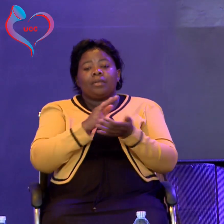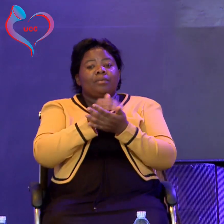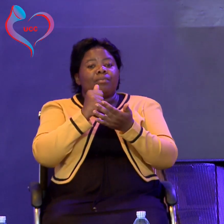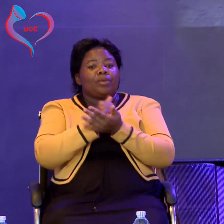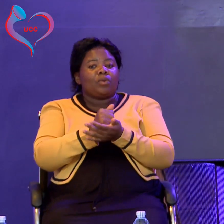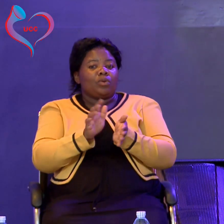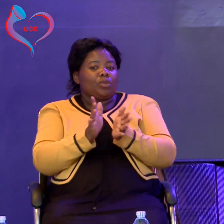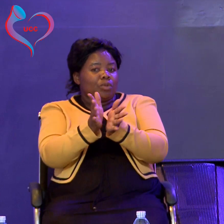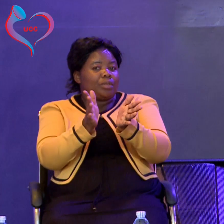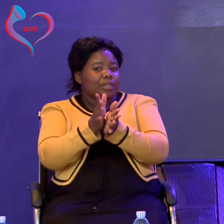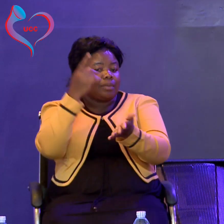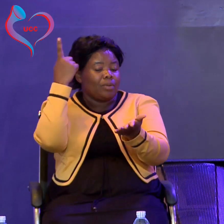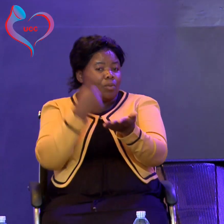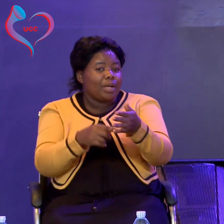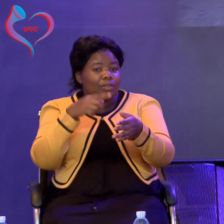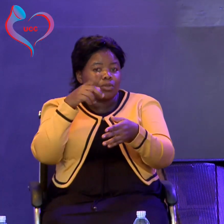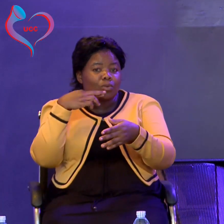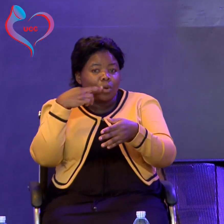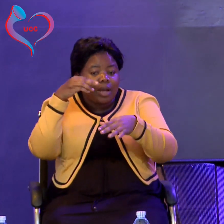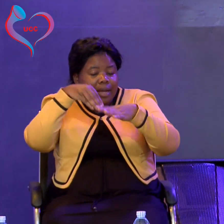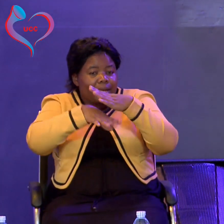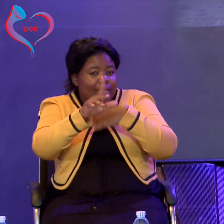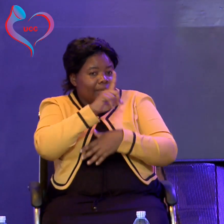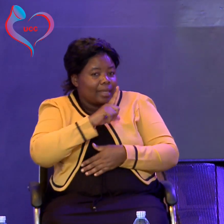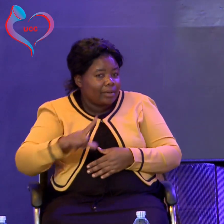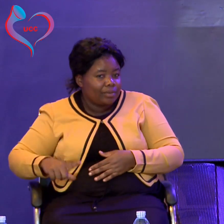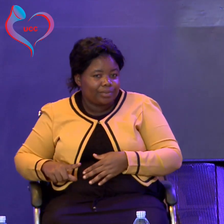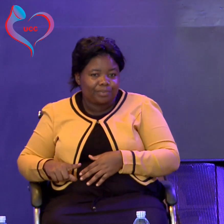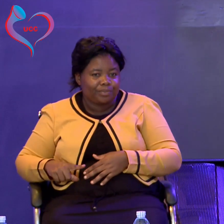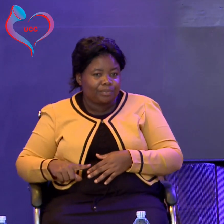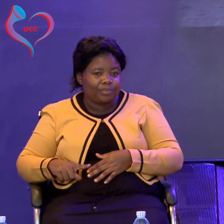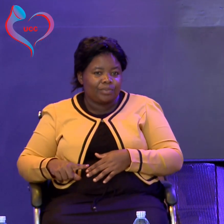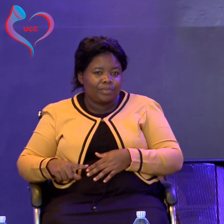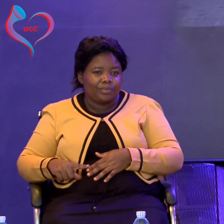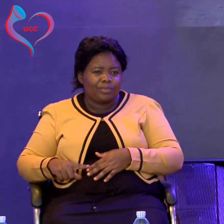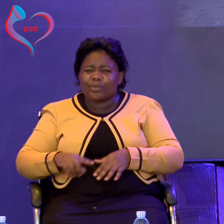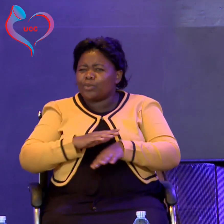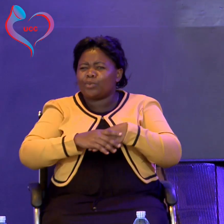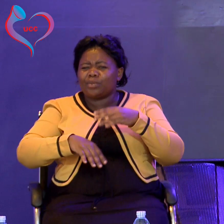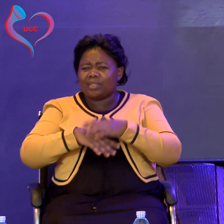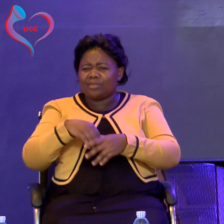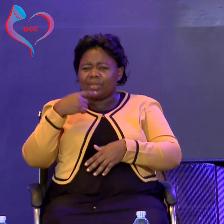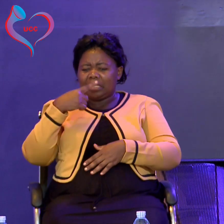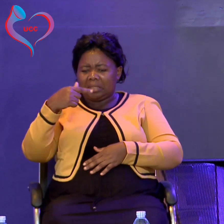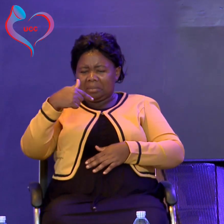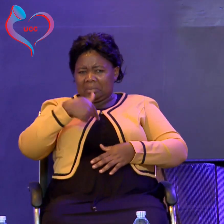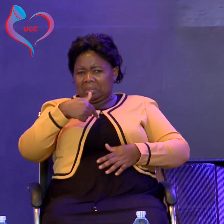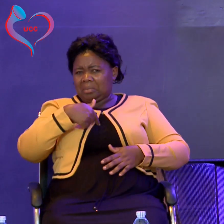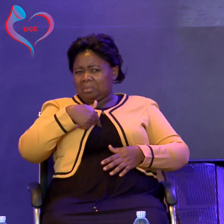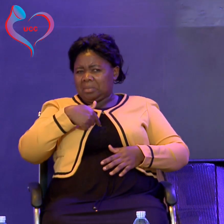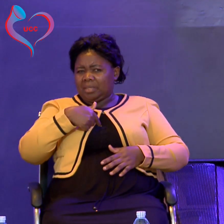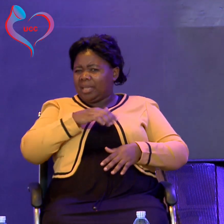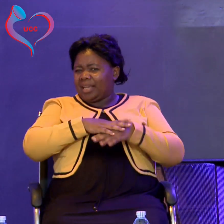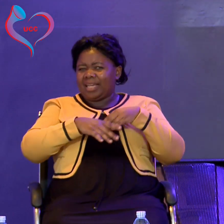ko kikyoli mu Katonda. Because you're explaining yourself what you are in God. Togambye nti nze. You've not